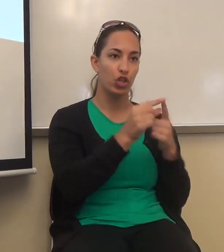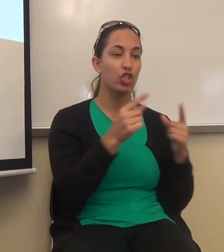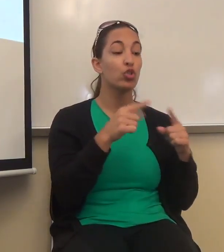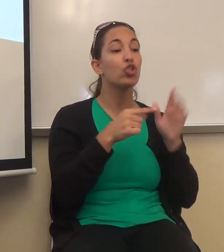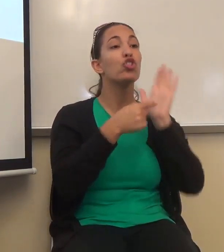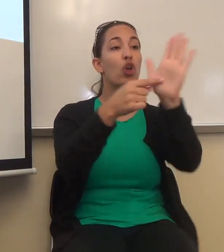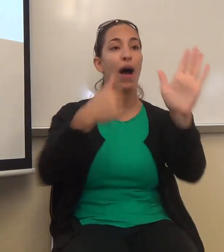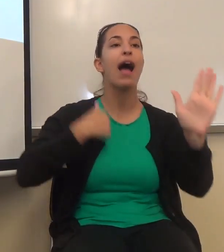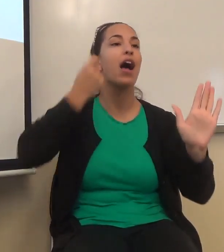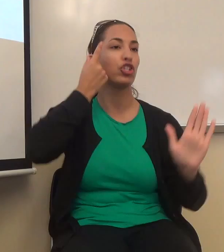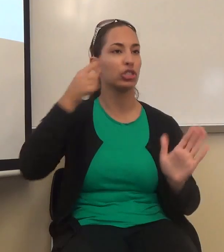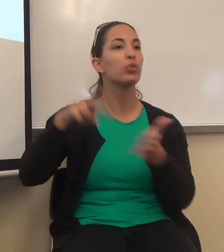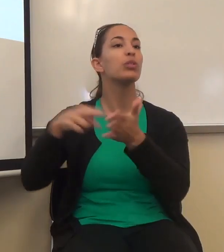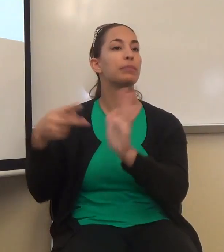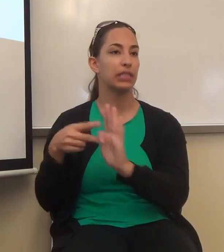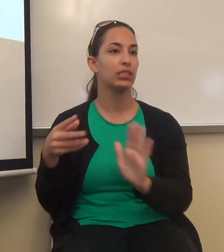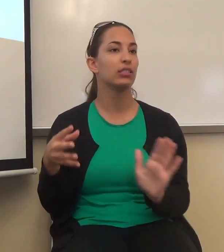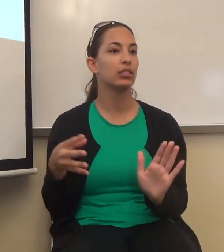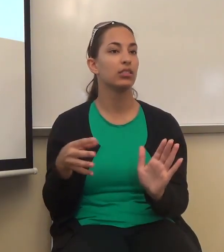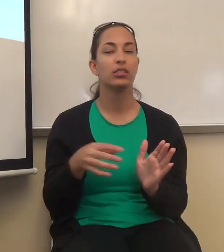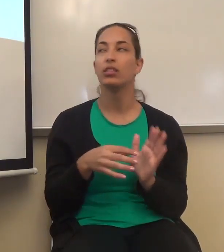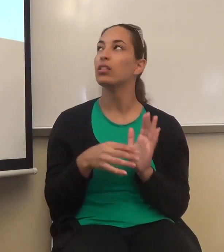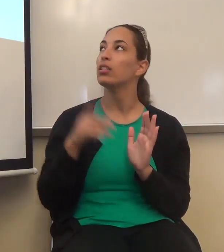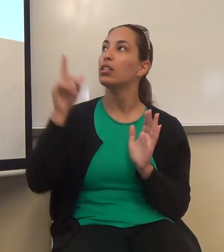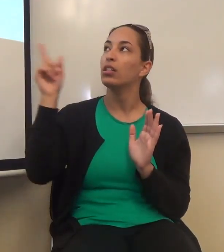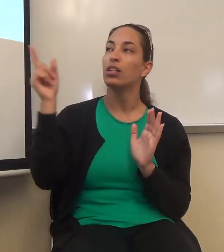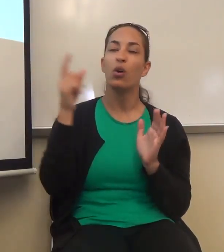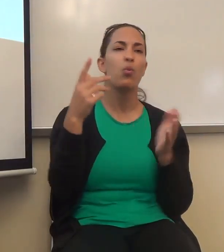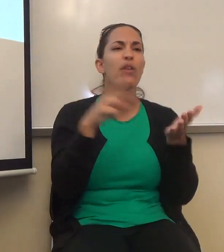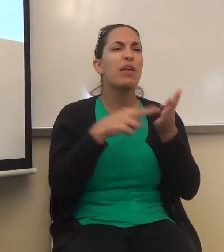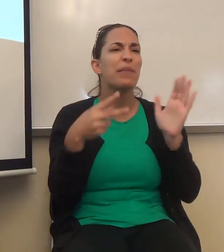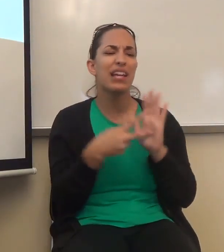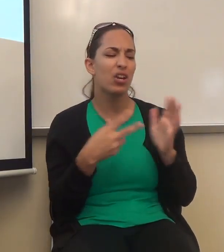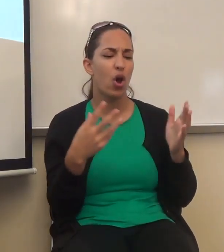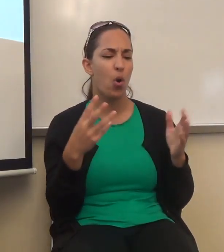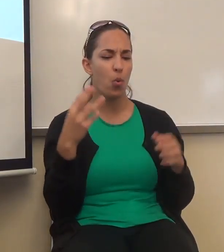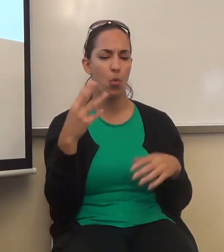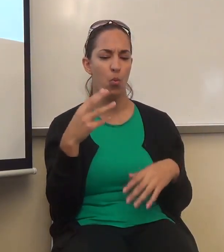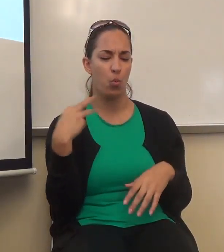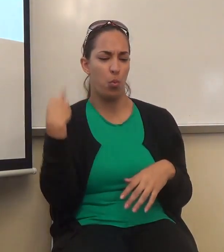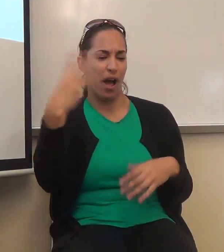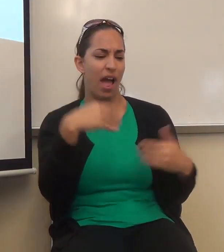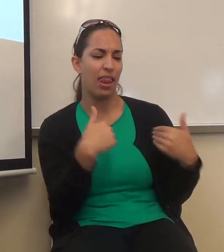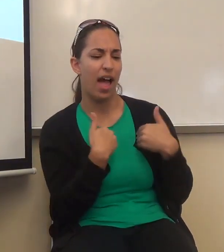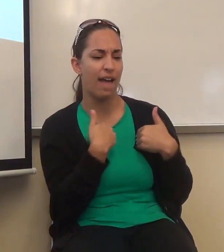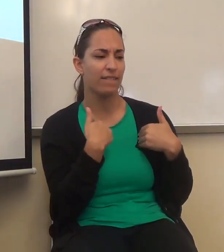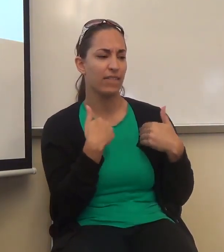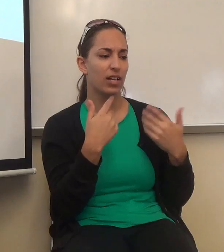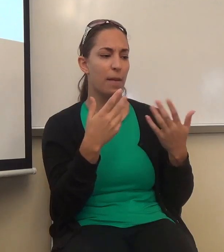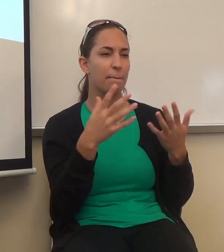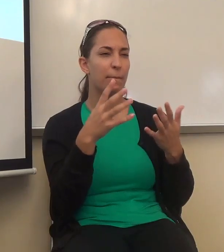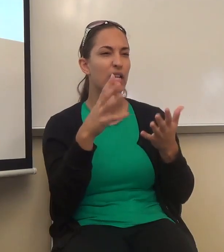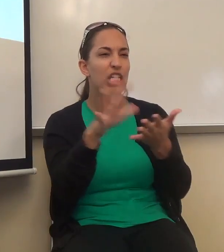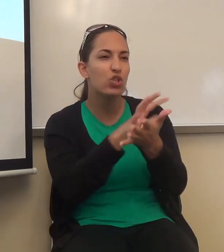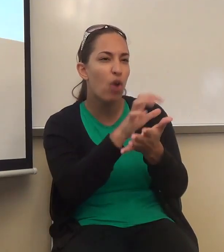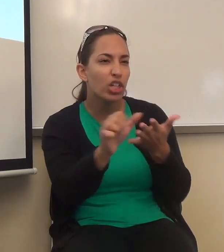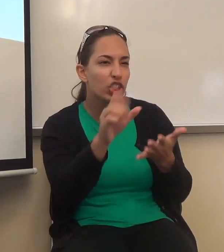destruction? Wildlife being killed, that's my paraphrasing. Okay, so